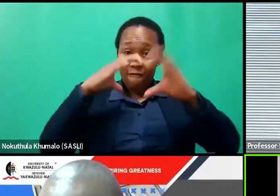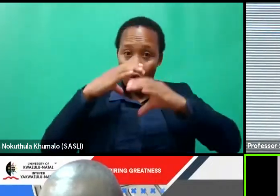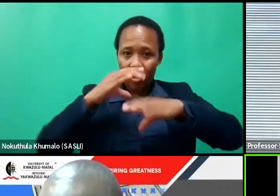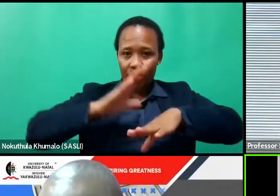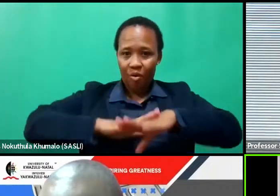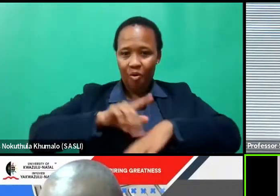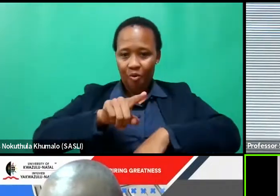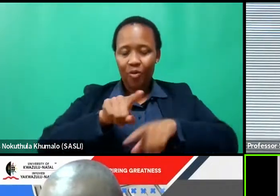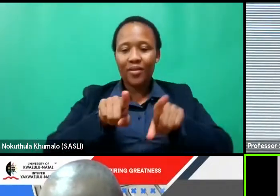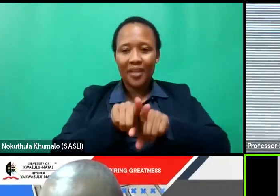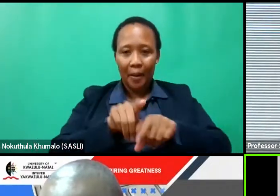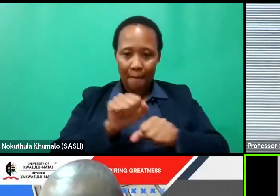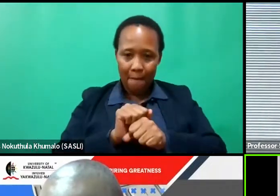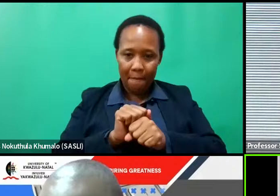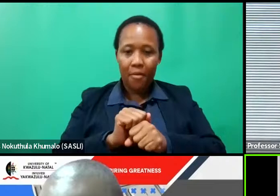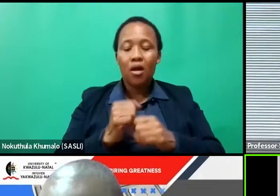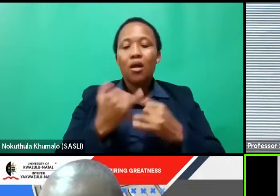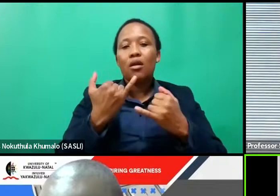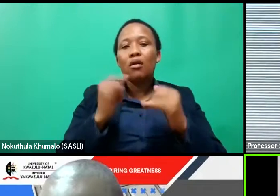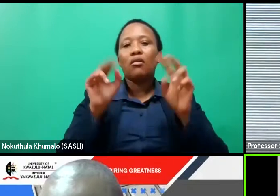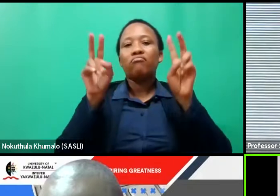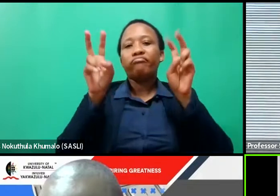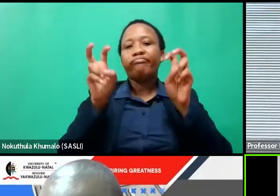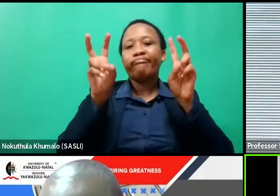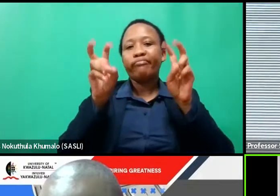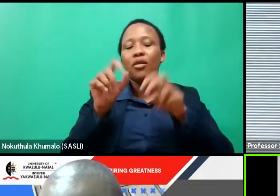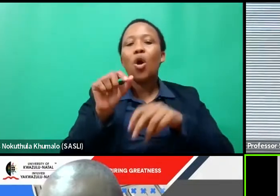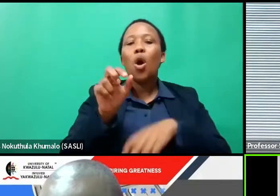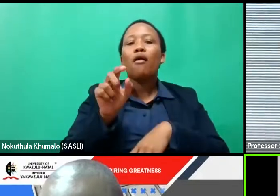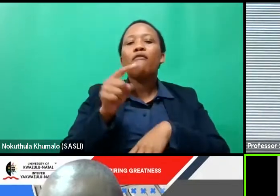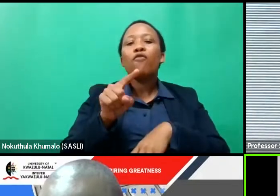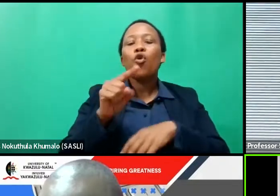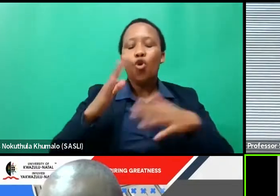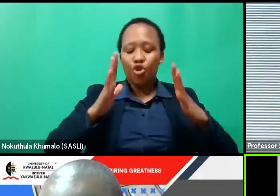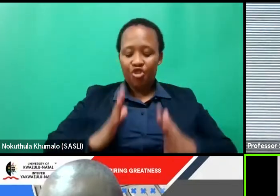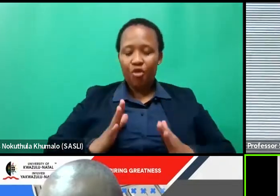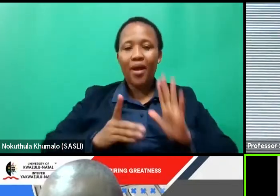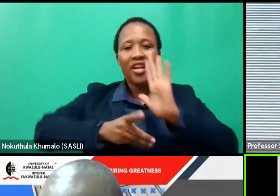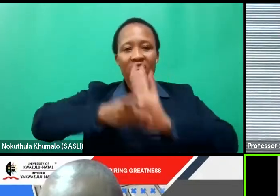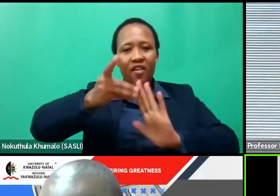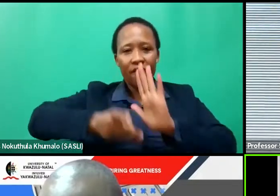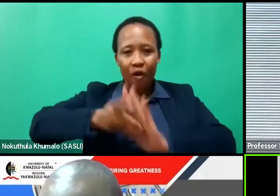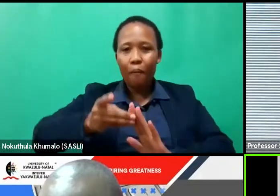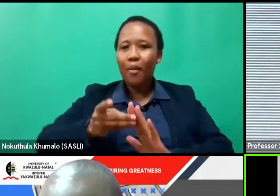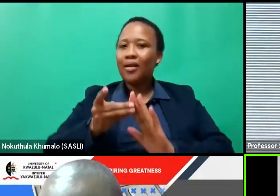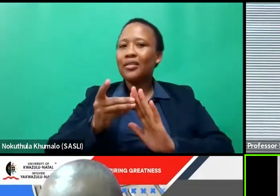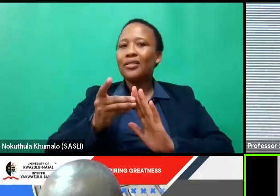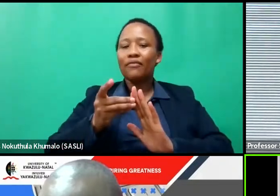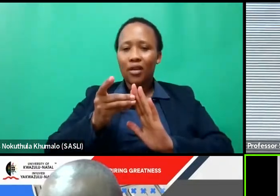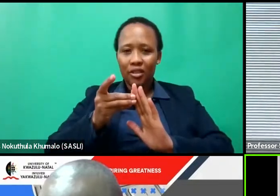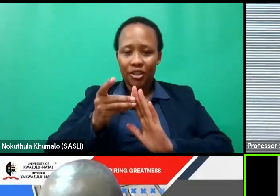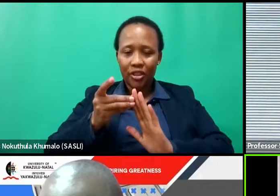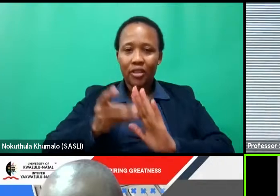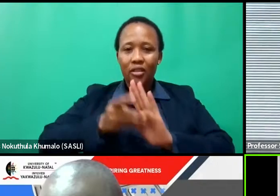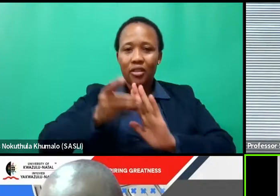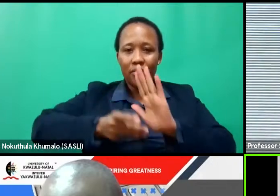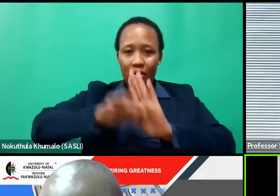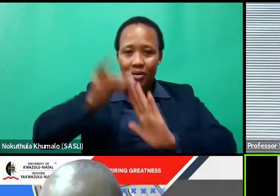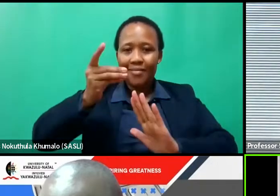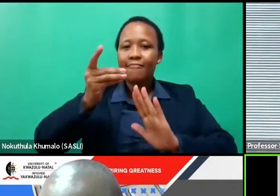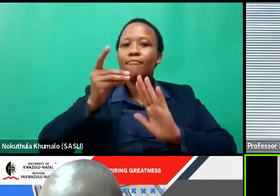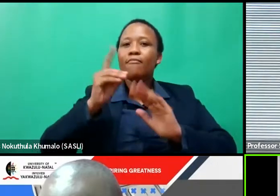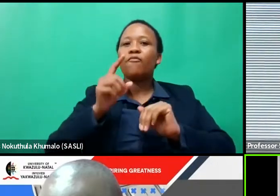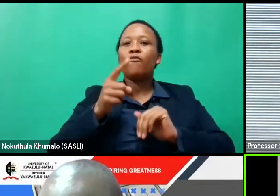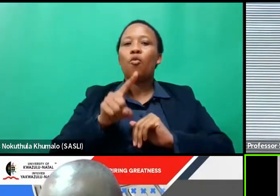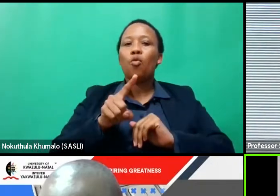Sen and his call for human development, flourishing, democratic participation and dialogue